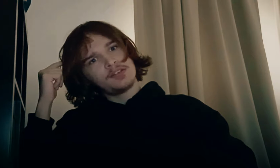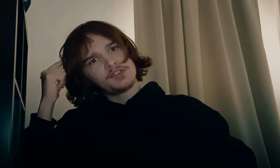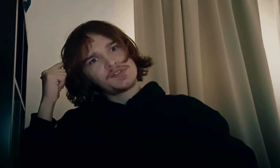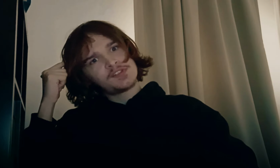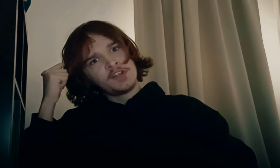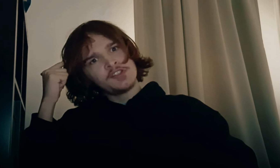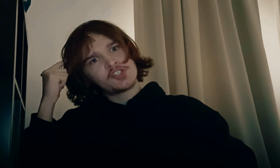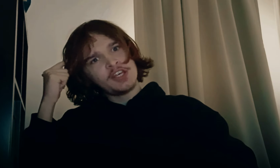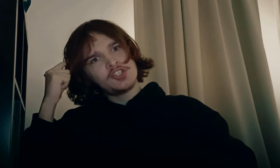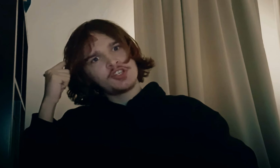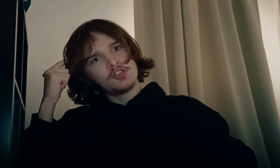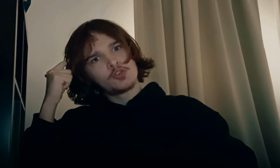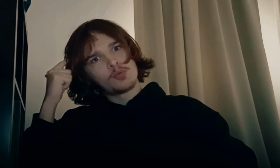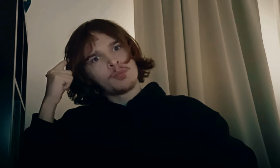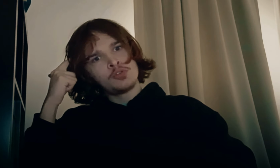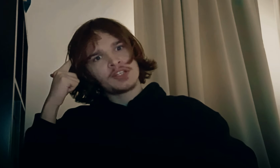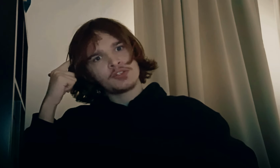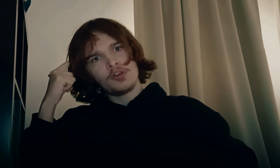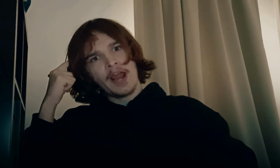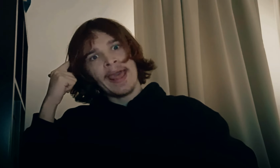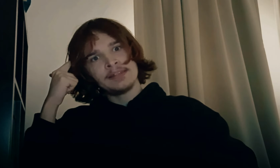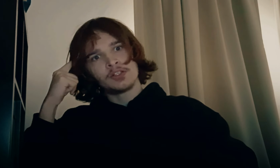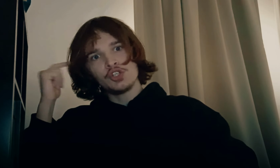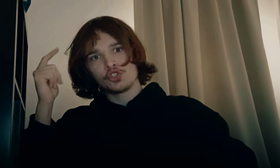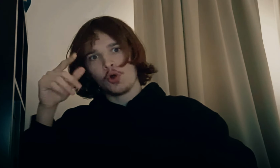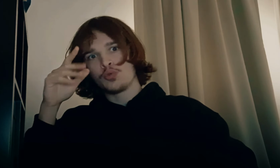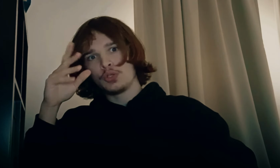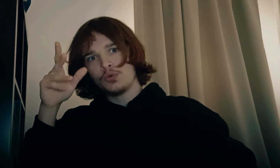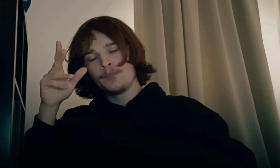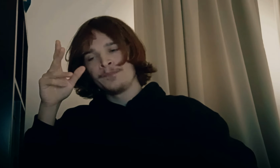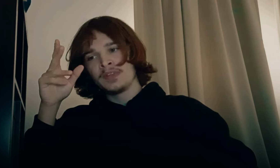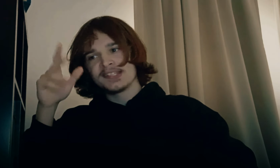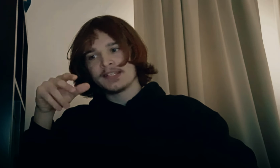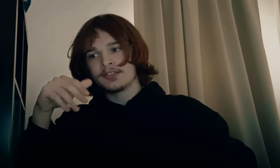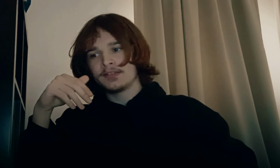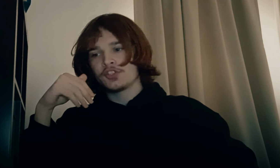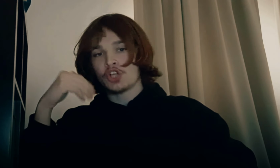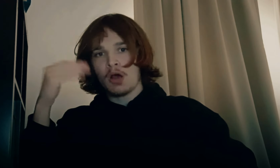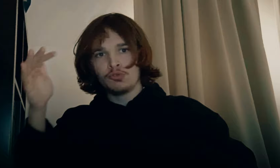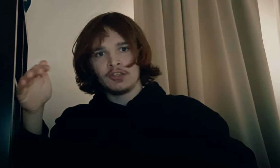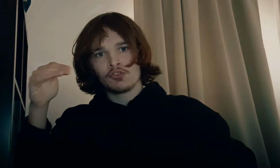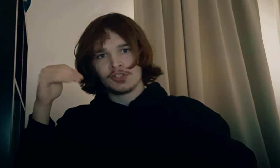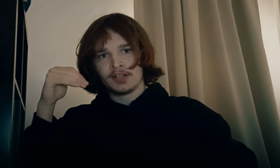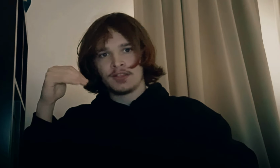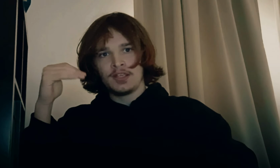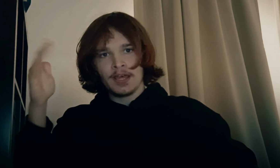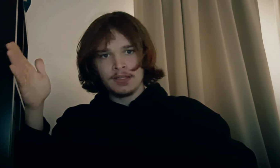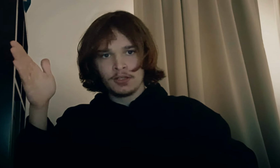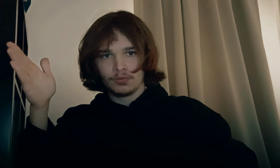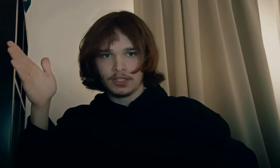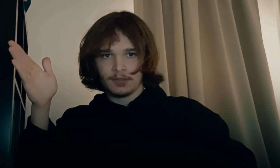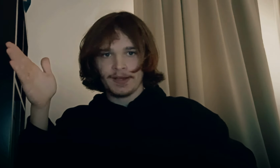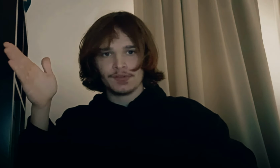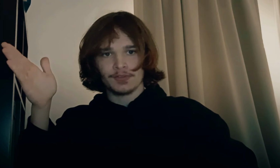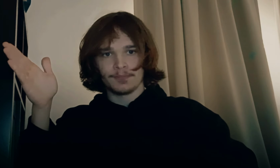It starts changing in your mood that you're angry, so you started shouting, you start yelling to that person.